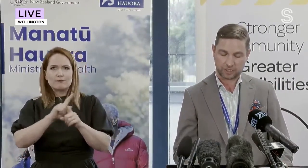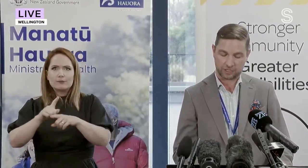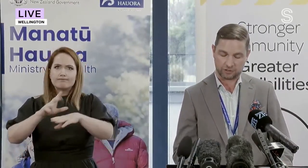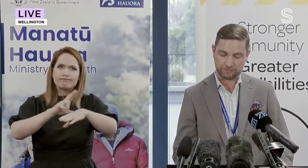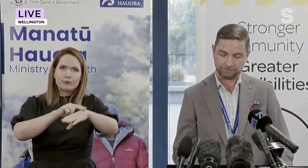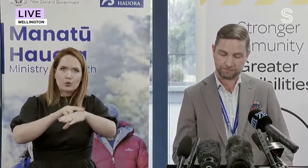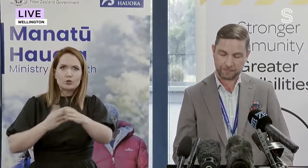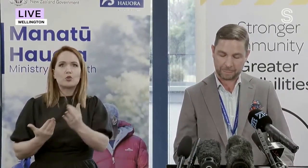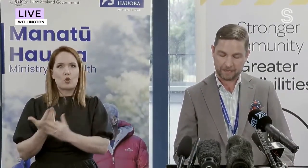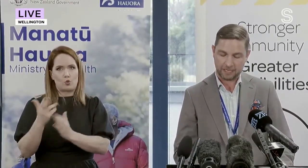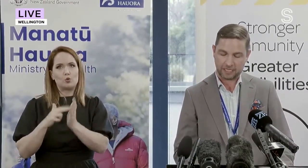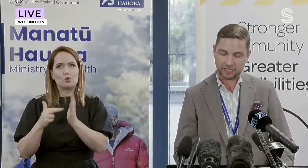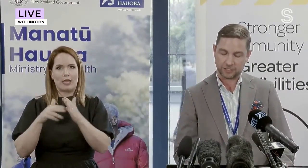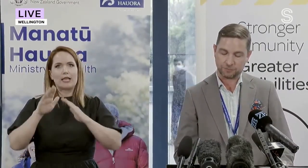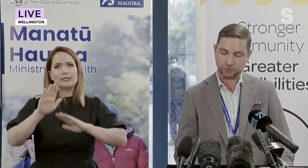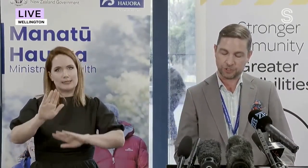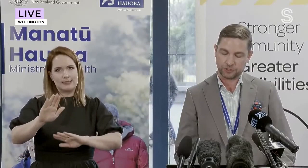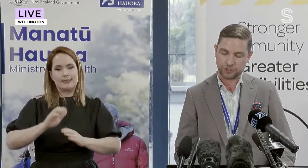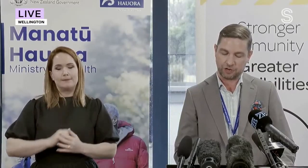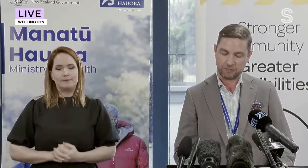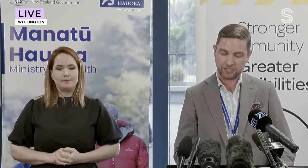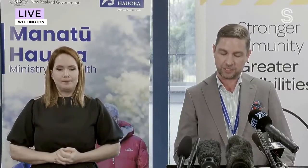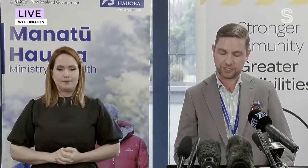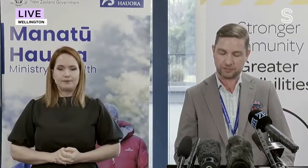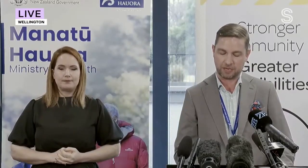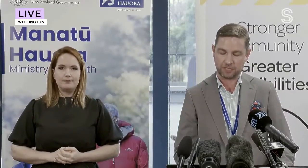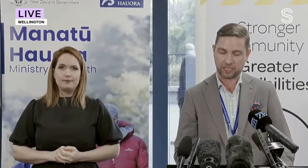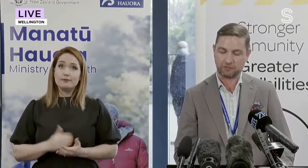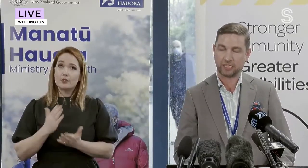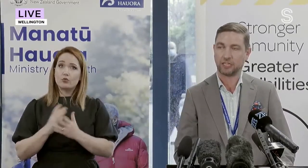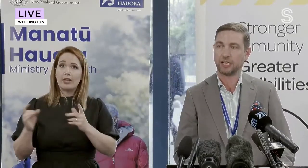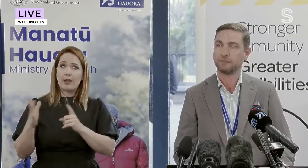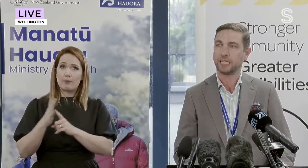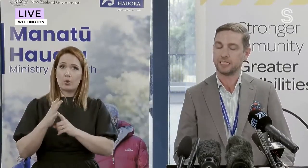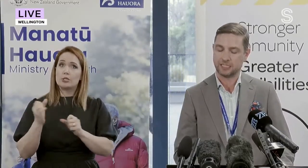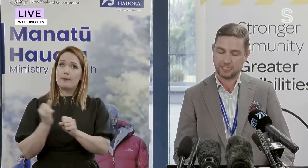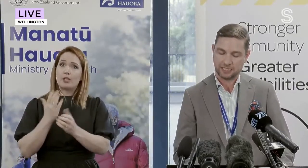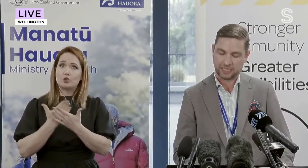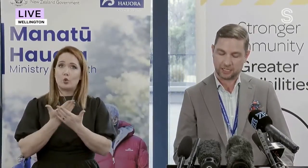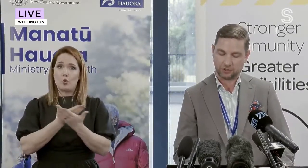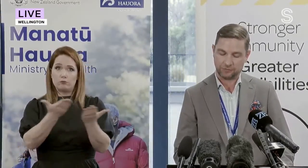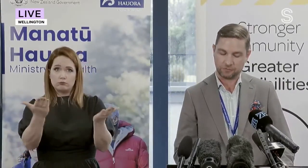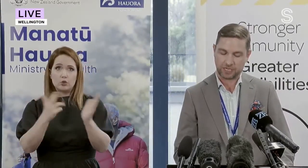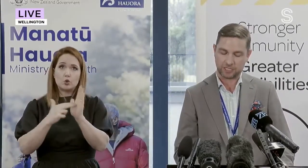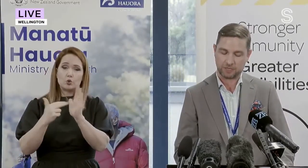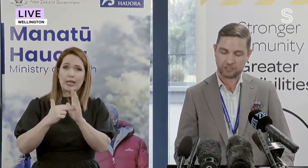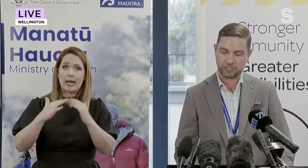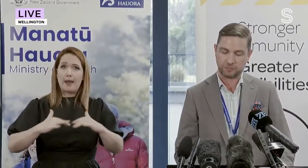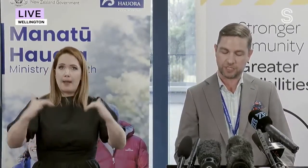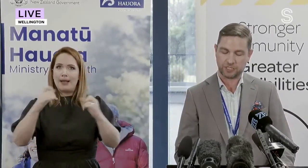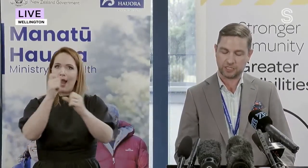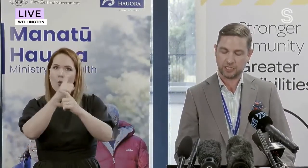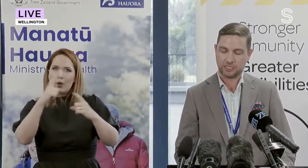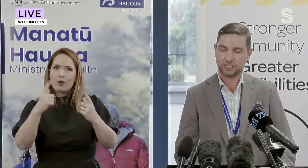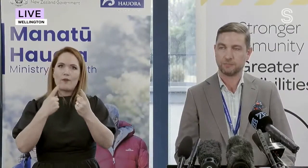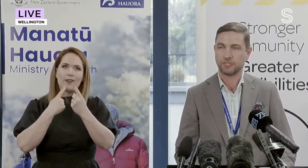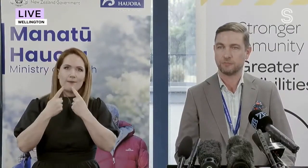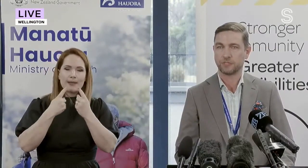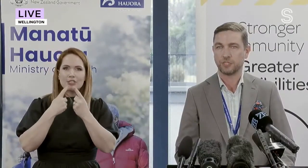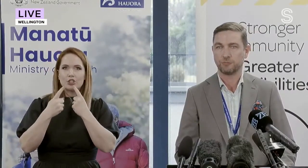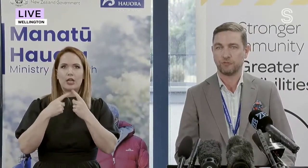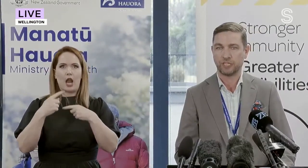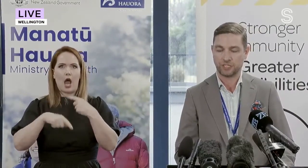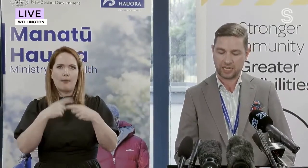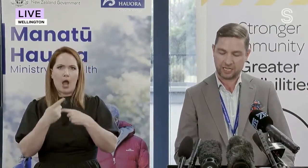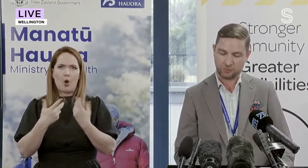across the country. It's important to ensure our messages to the public are regularly updated and include information about transmission,